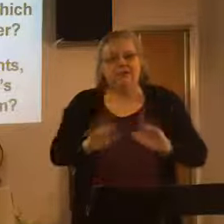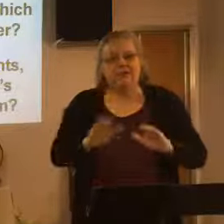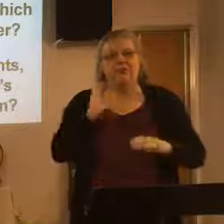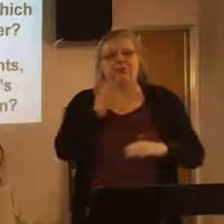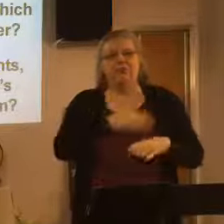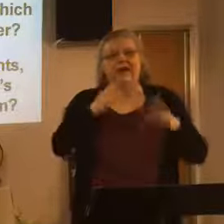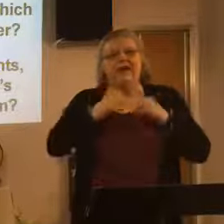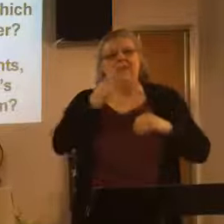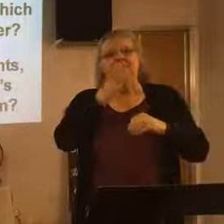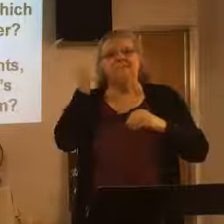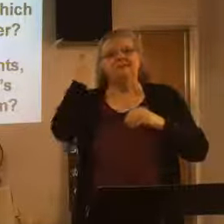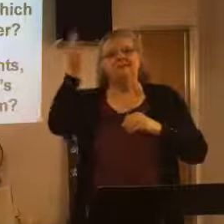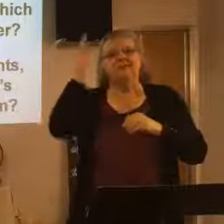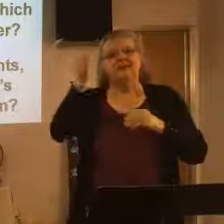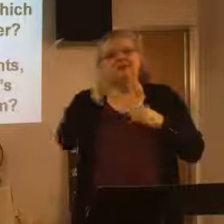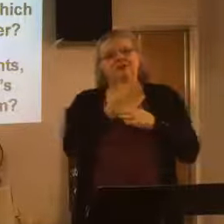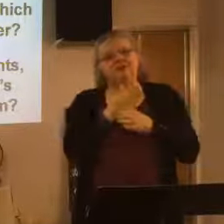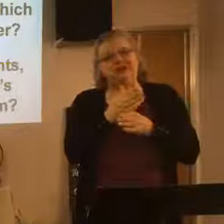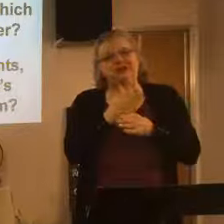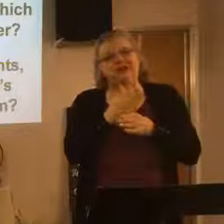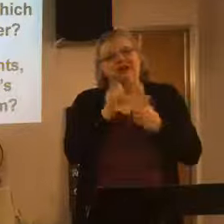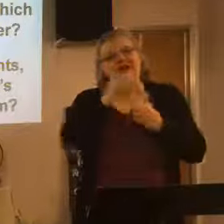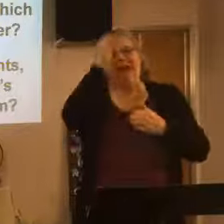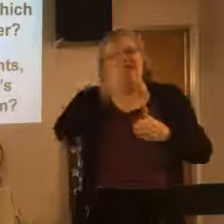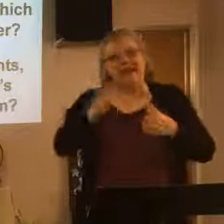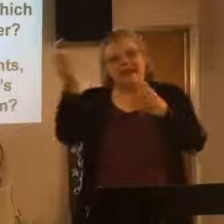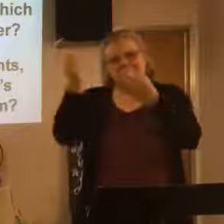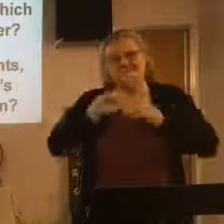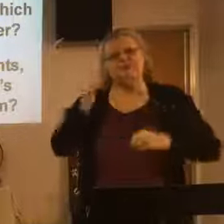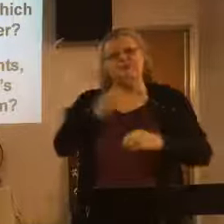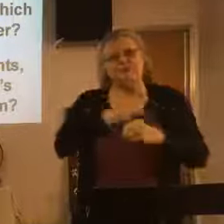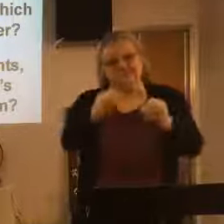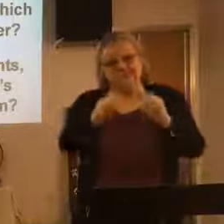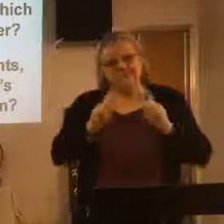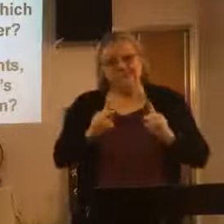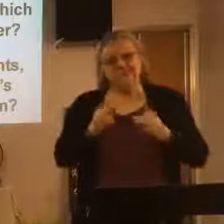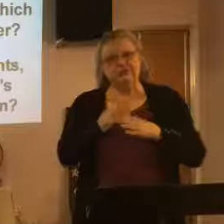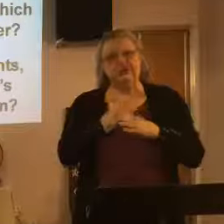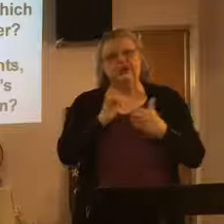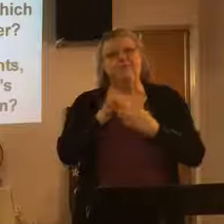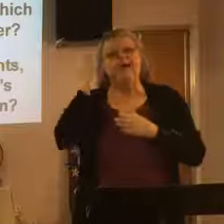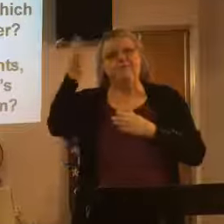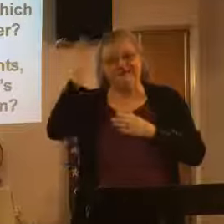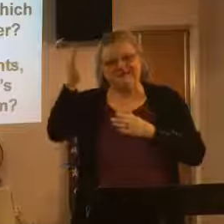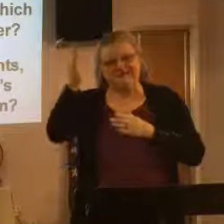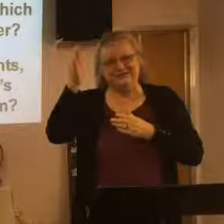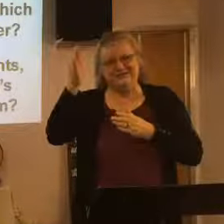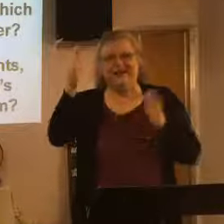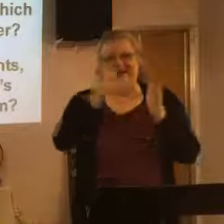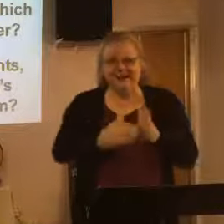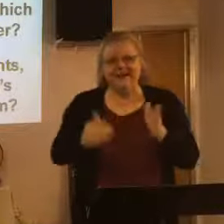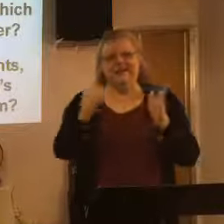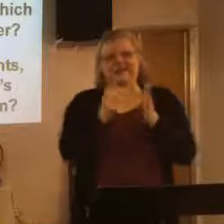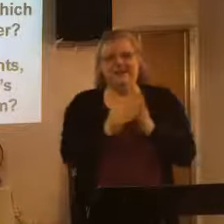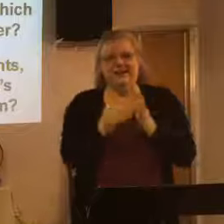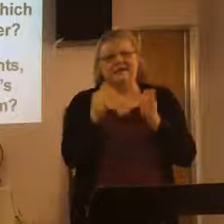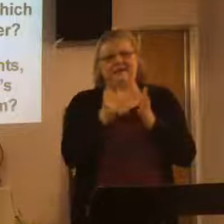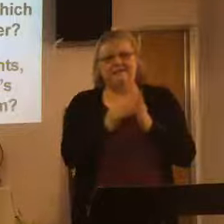greatest message to share. And God has given us the privilege and the opportunity to share that message over and over